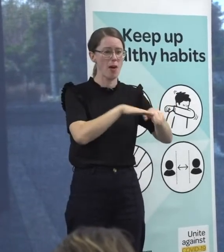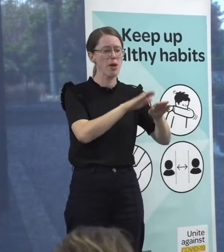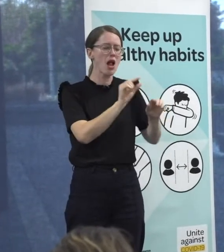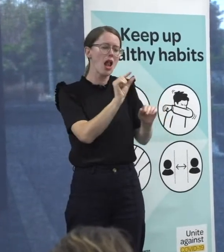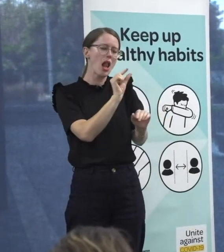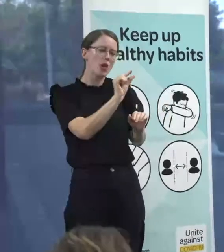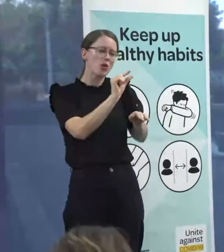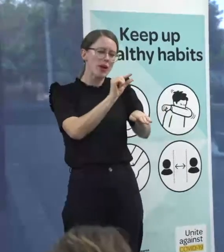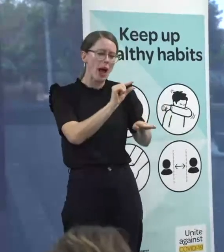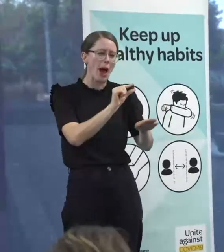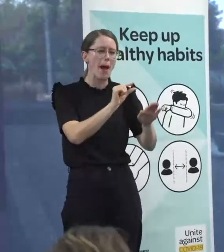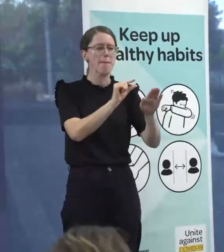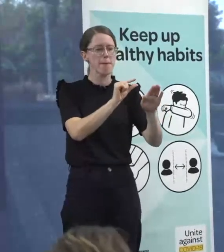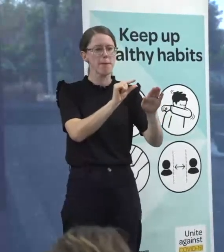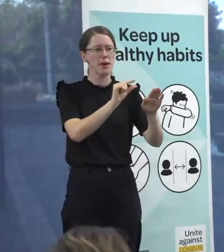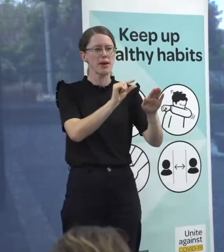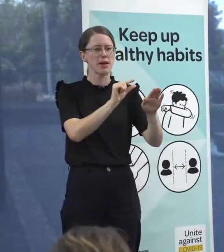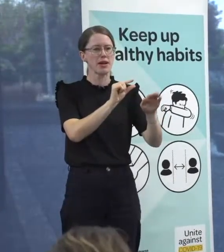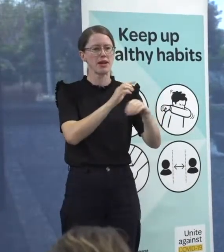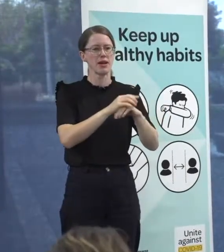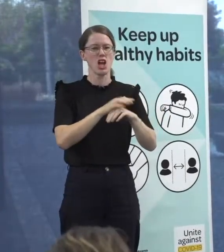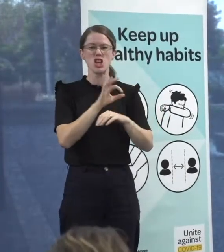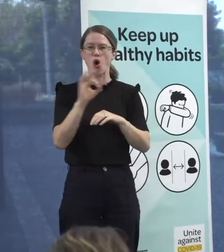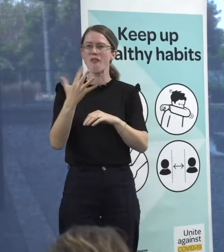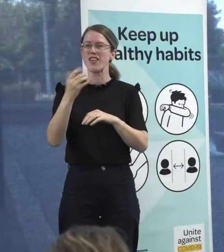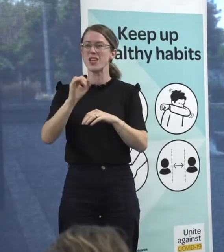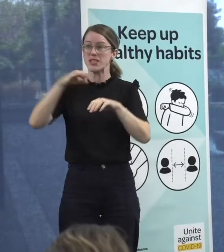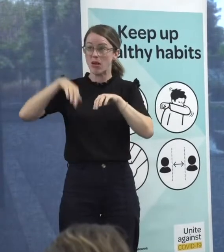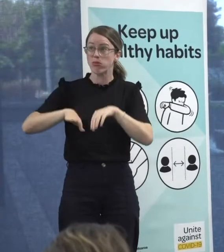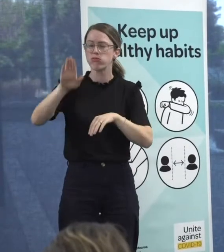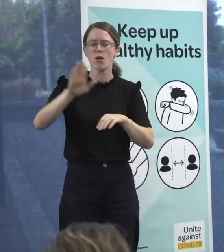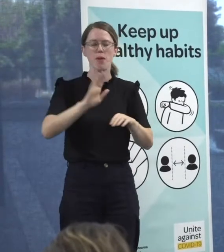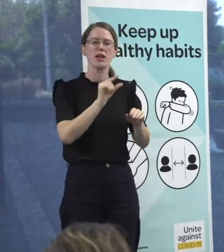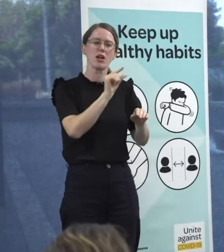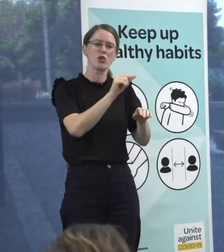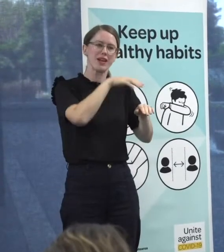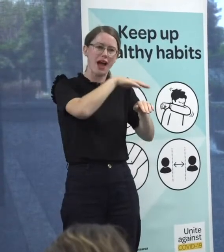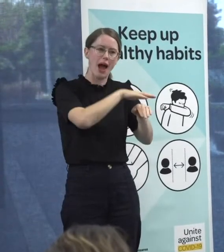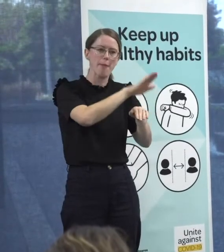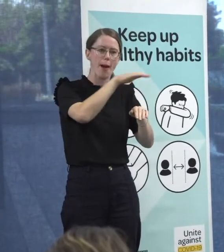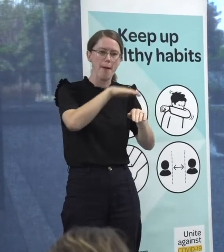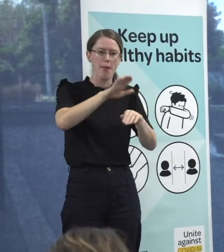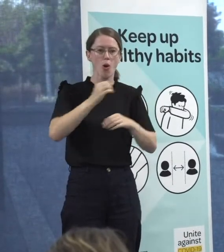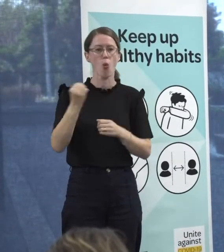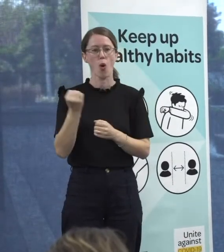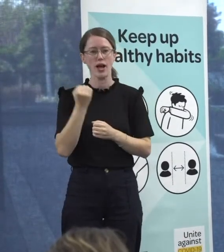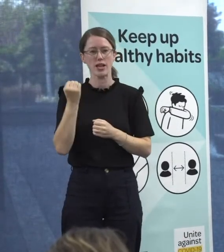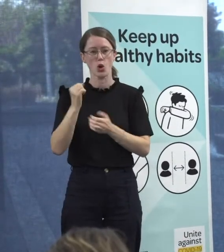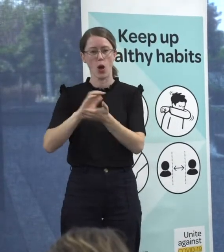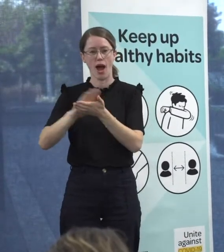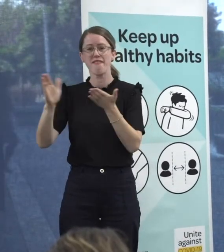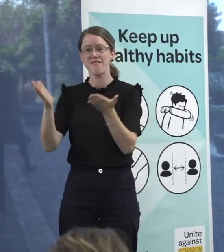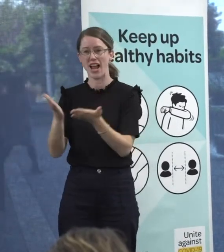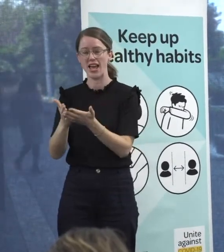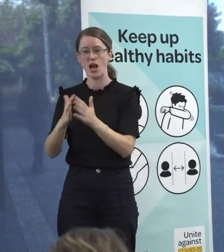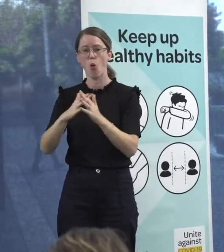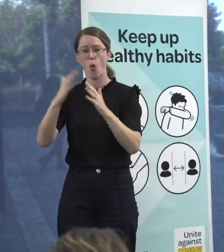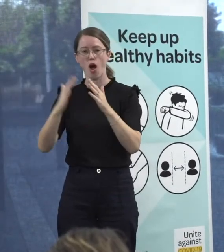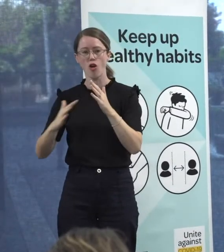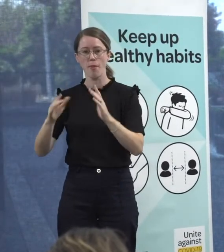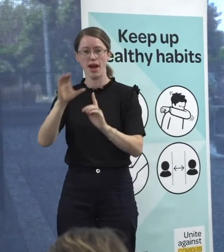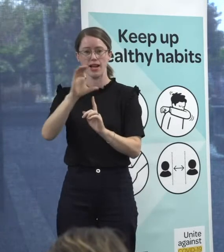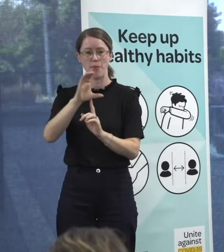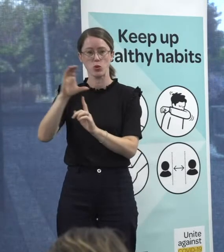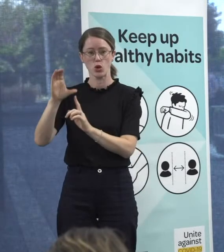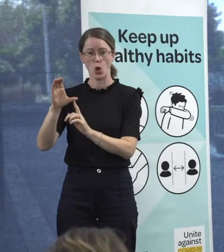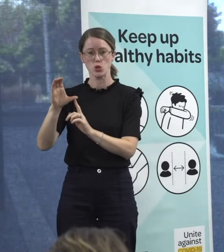Modest, not the 50% increase that people have been talking about, and also in the Waikato and Hutt Valley and Wairarapa and Capital